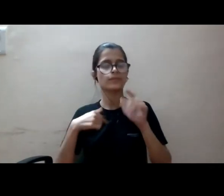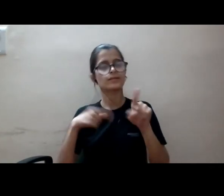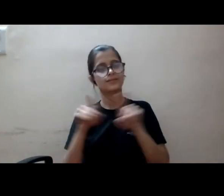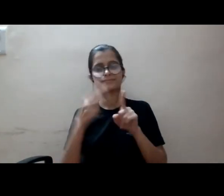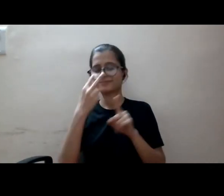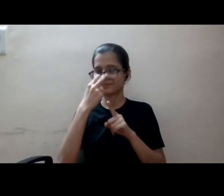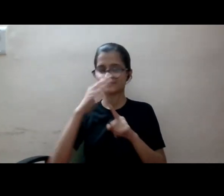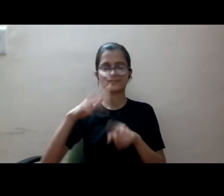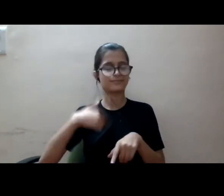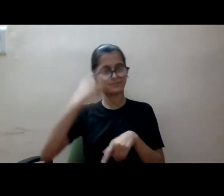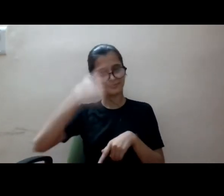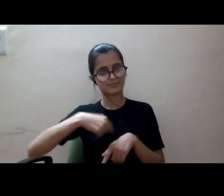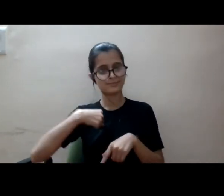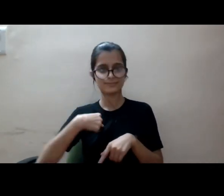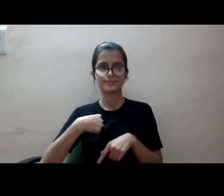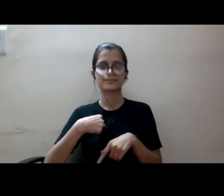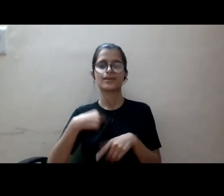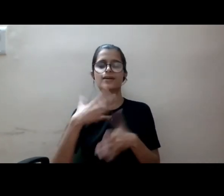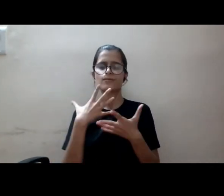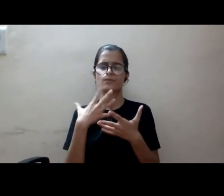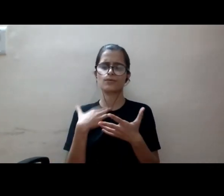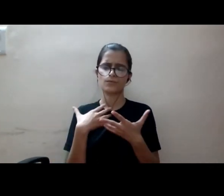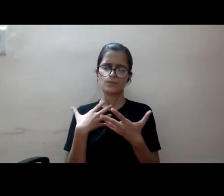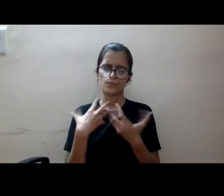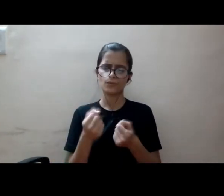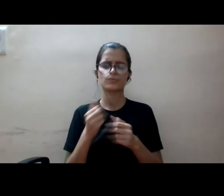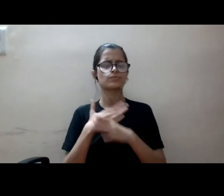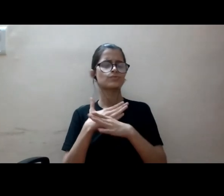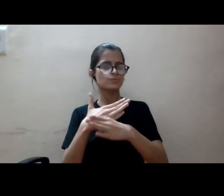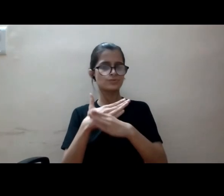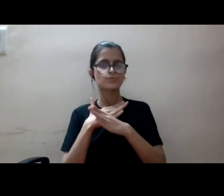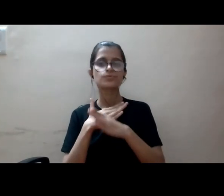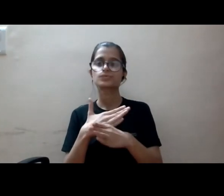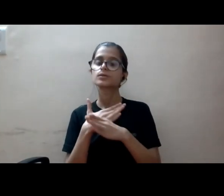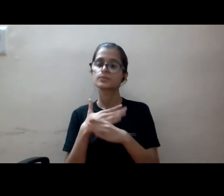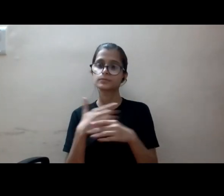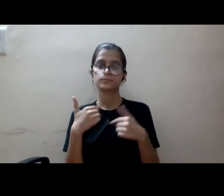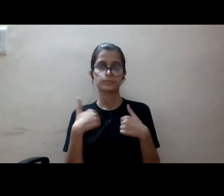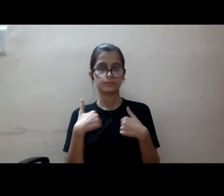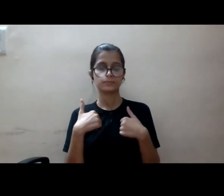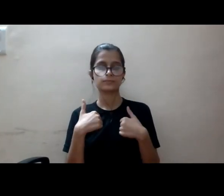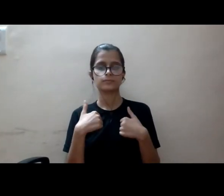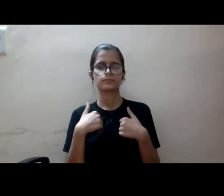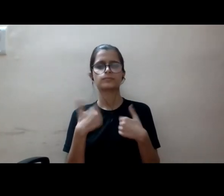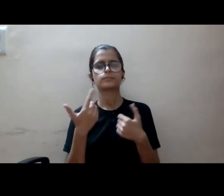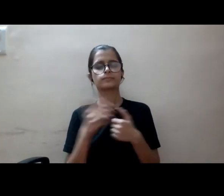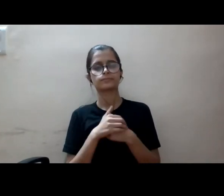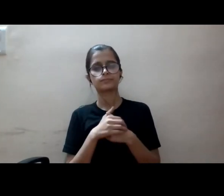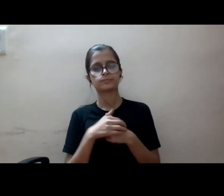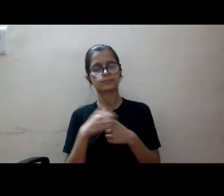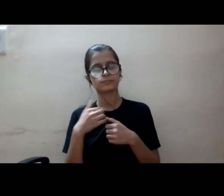impairment. And I would like to share a small anecdote. I